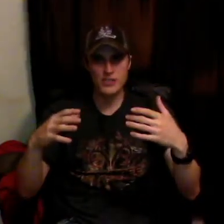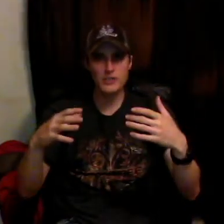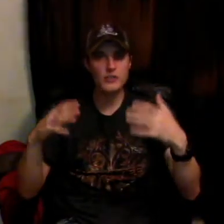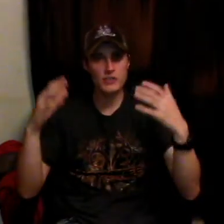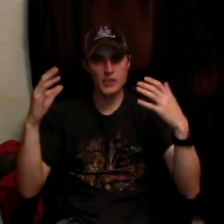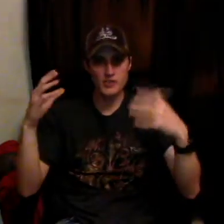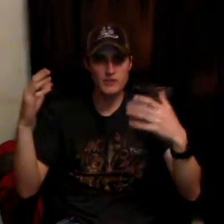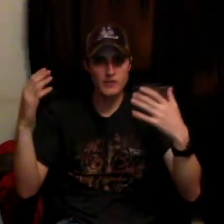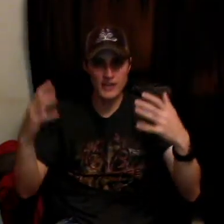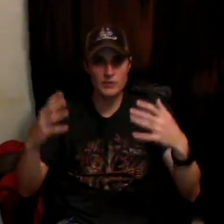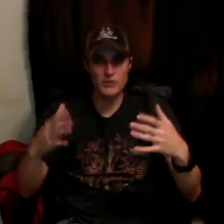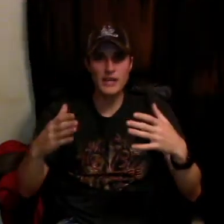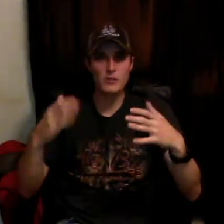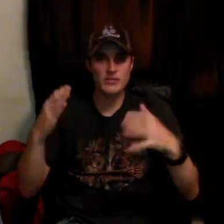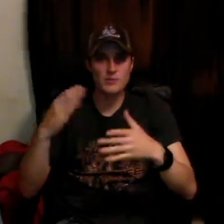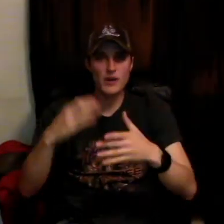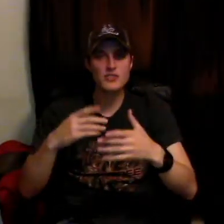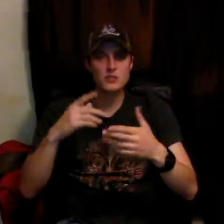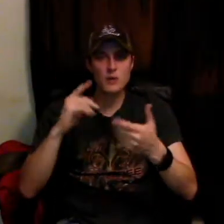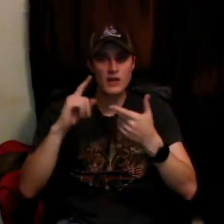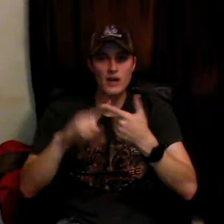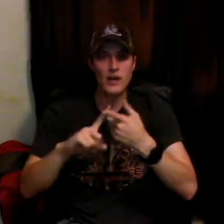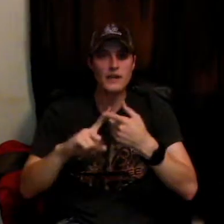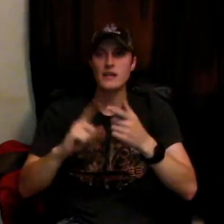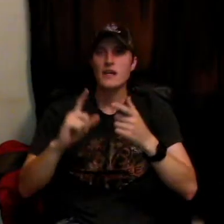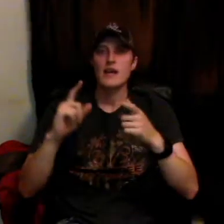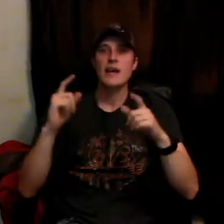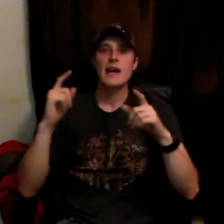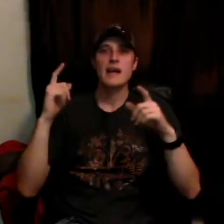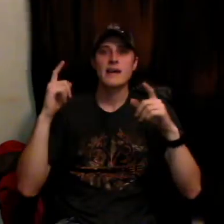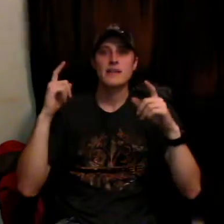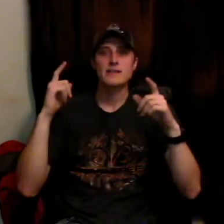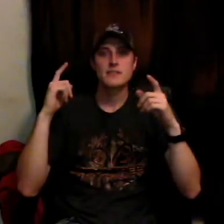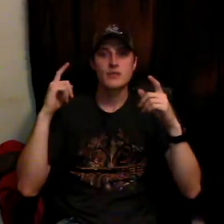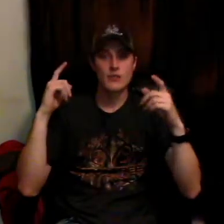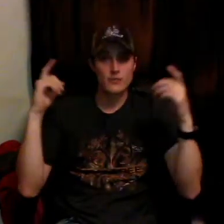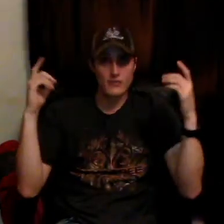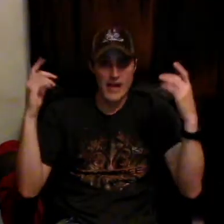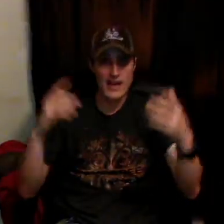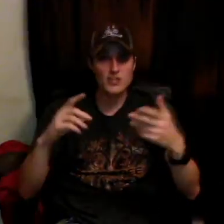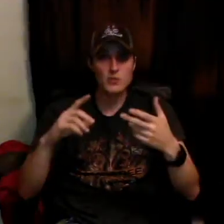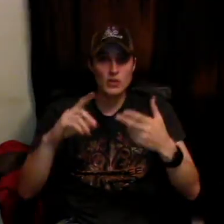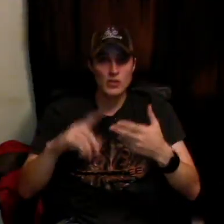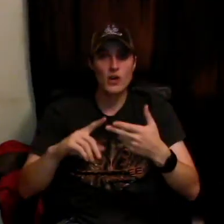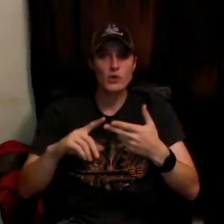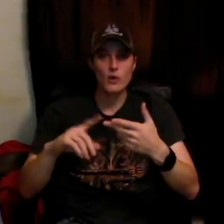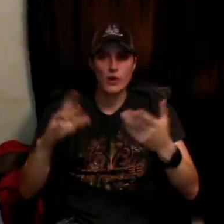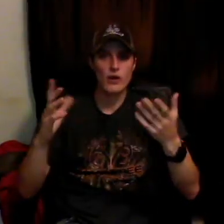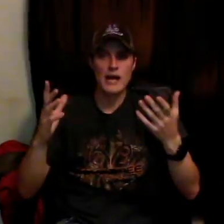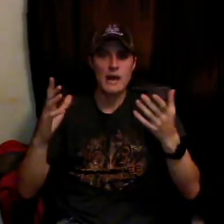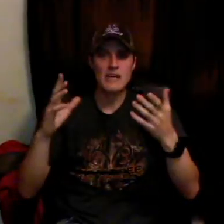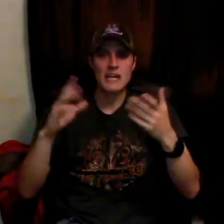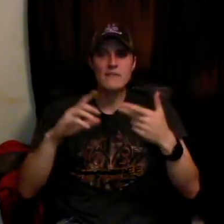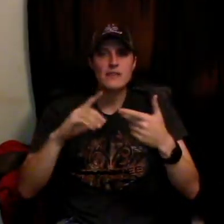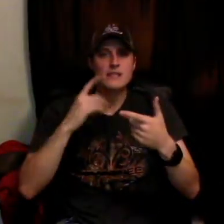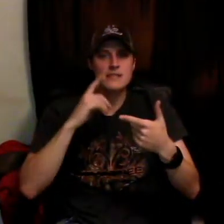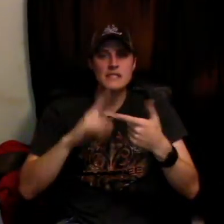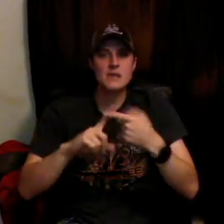deer that you like, which bucks you want to hunt, and actually know, or I mean, even see what